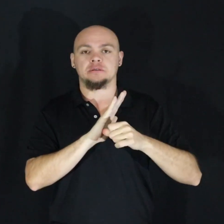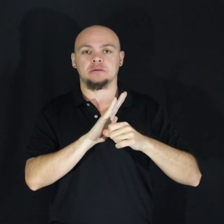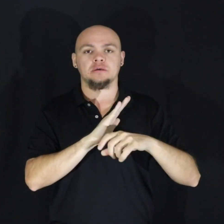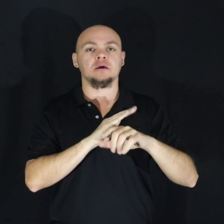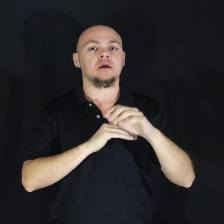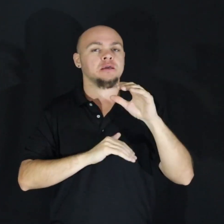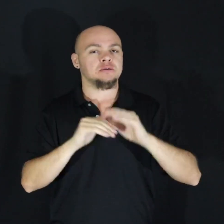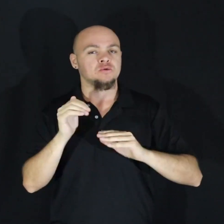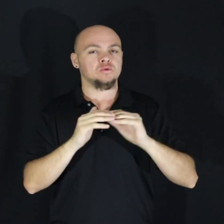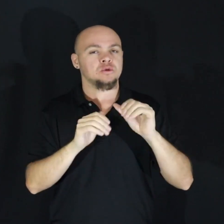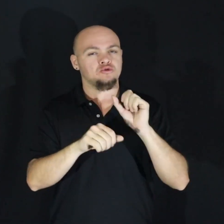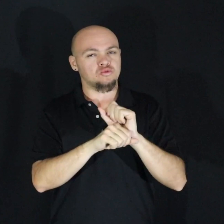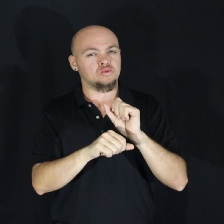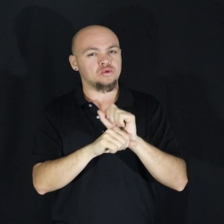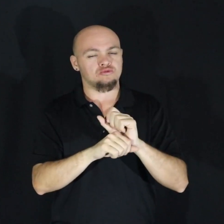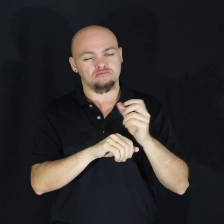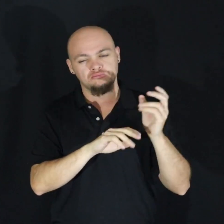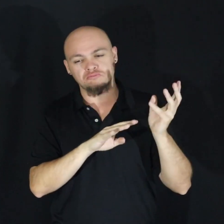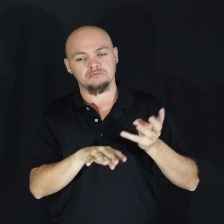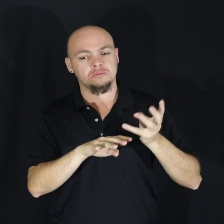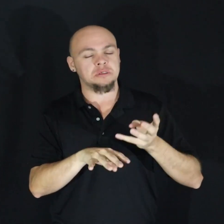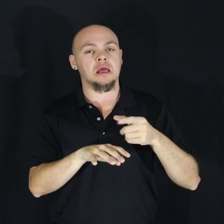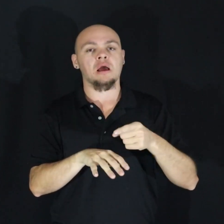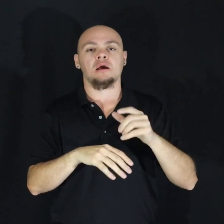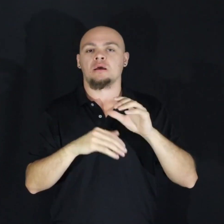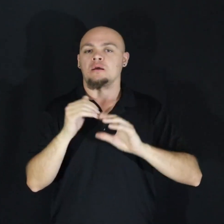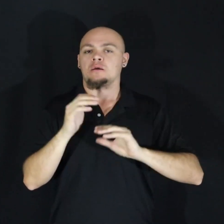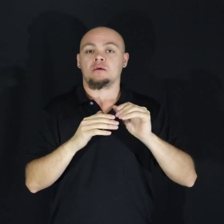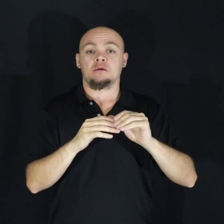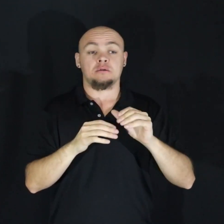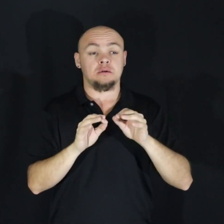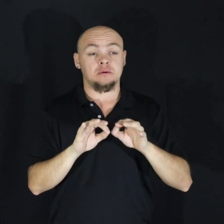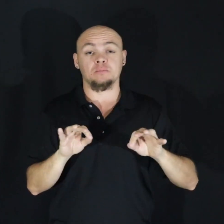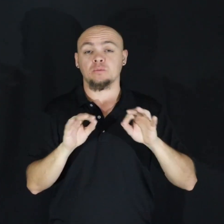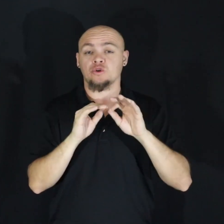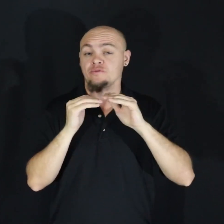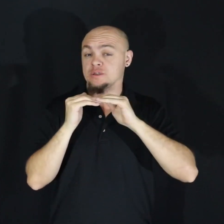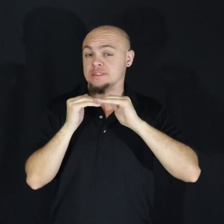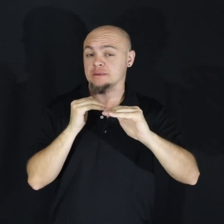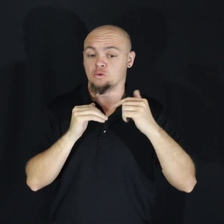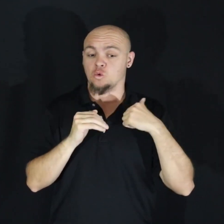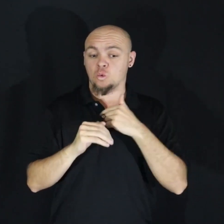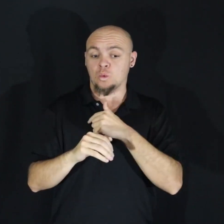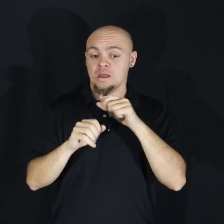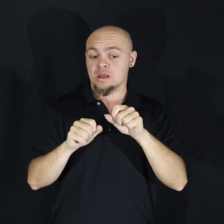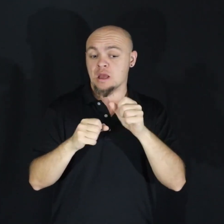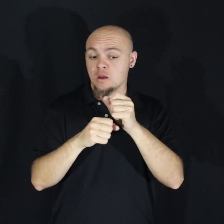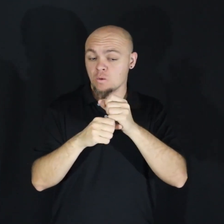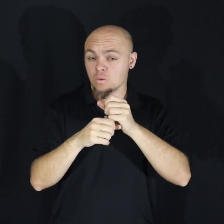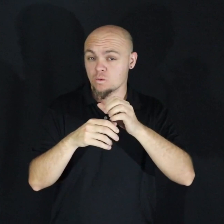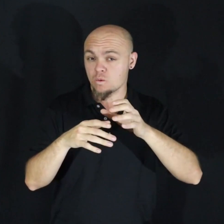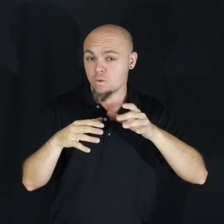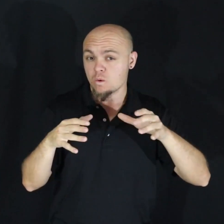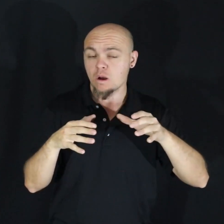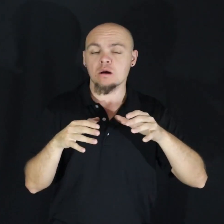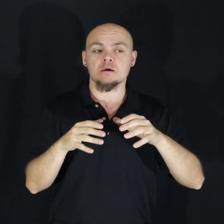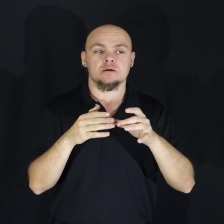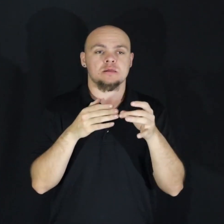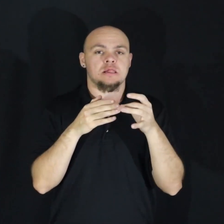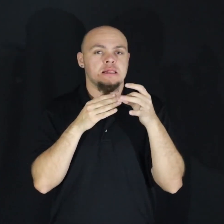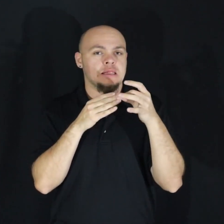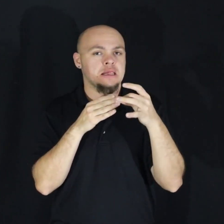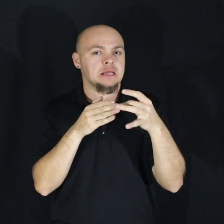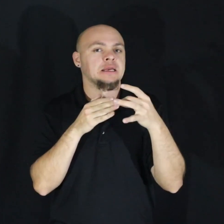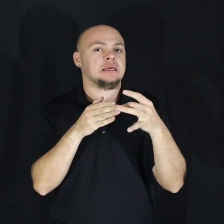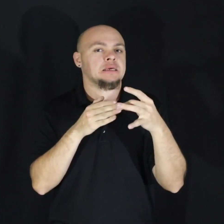into construction, building our infrastructure in a way that's not only sustainable for us to grow, not only sustainable for us to lead,